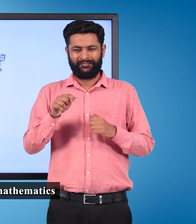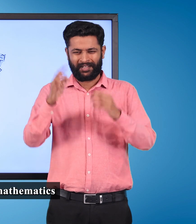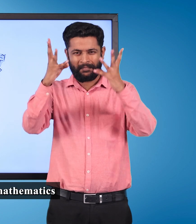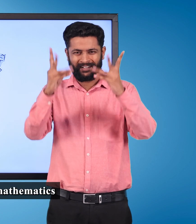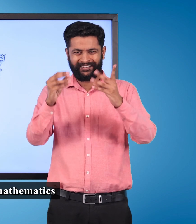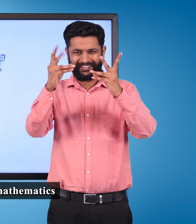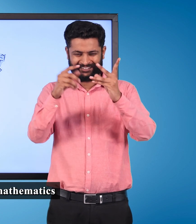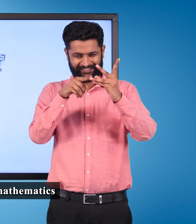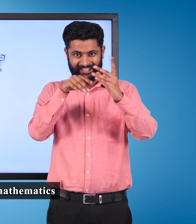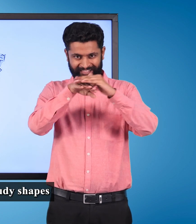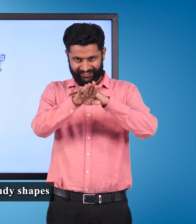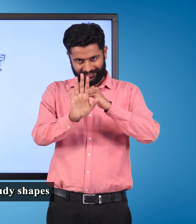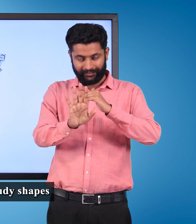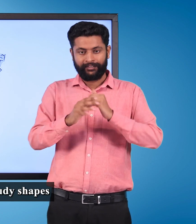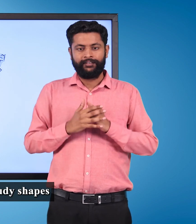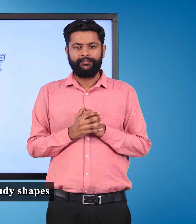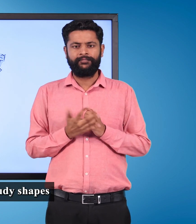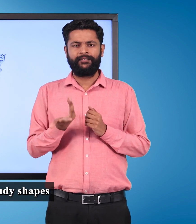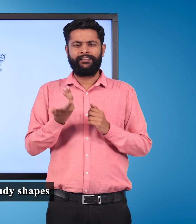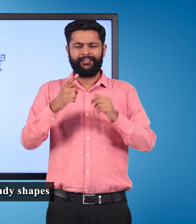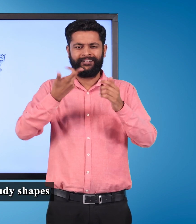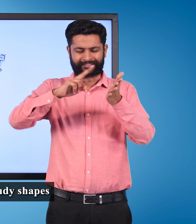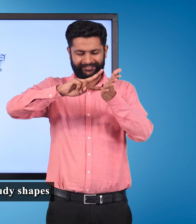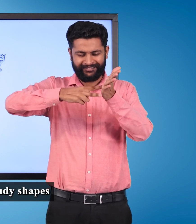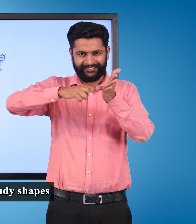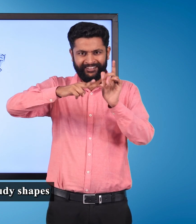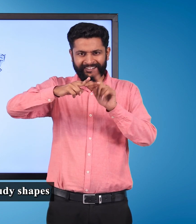The branch of mathematics in which we study shapes,